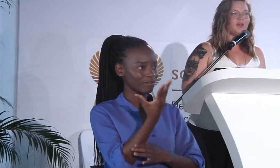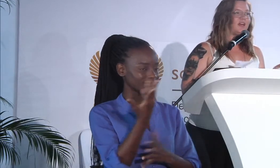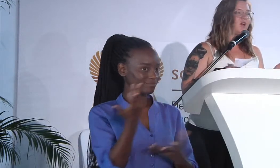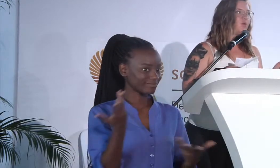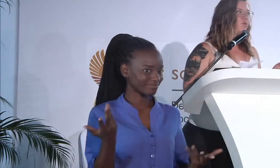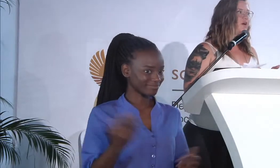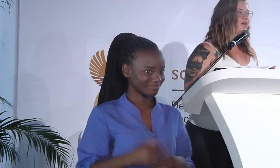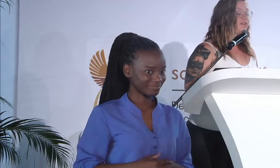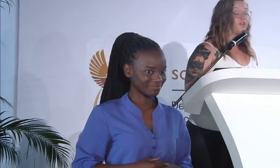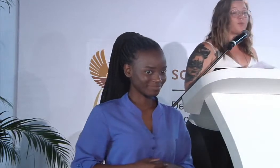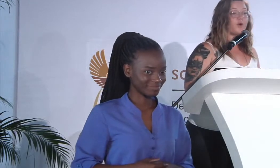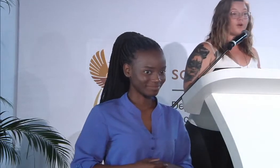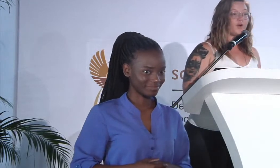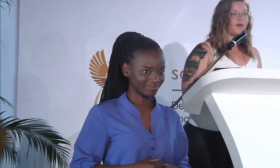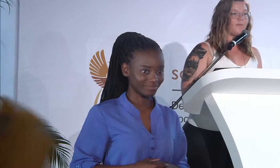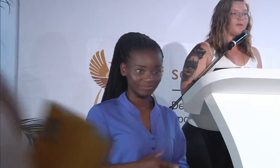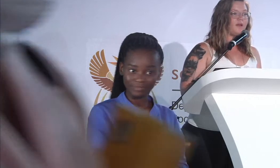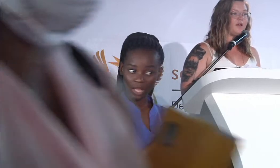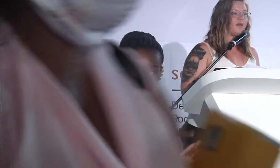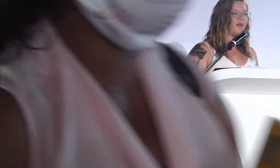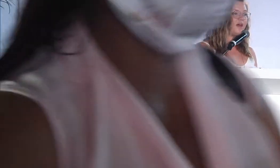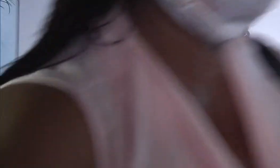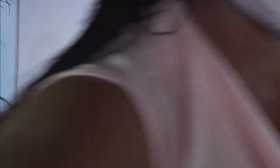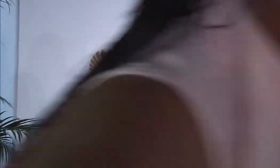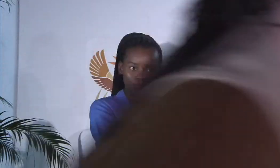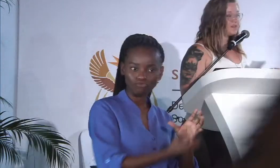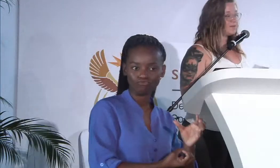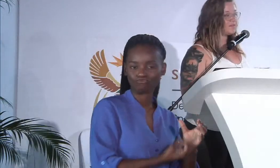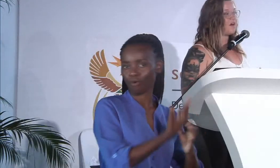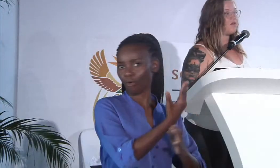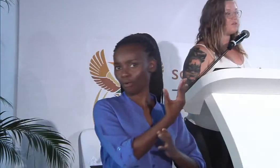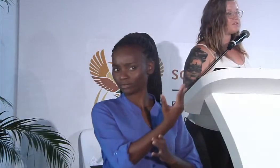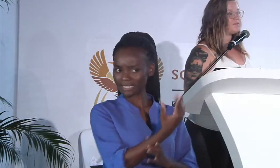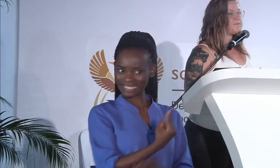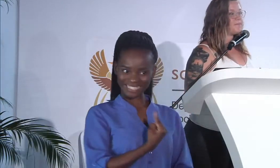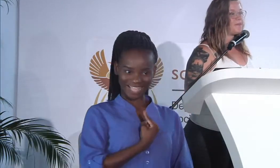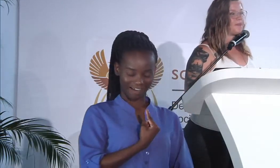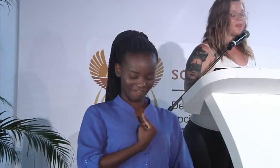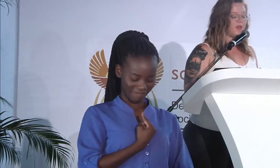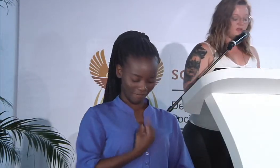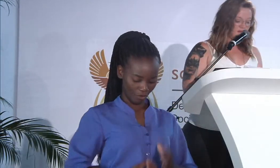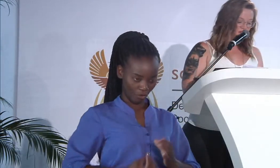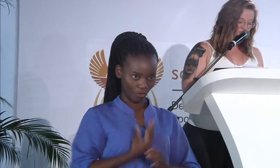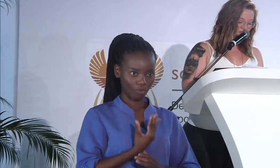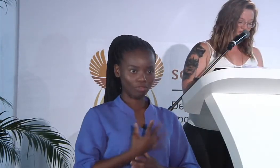grown with the program, and grown within themselves.